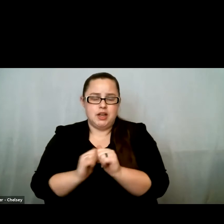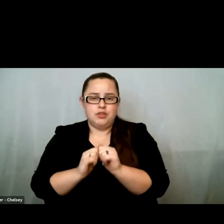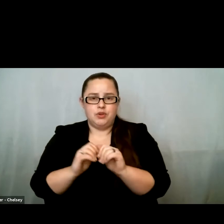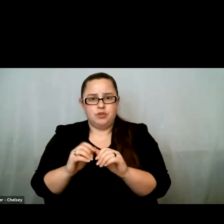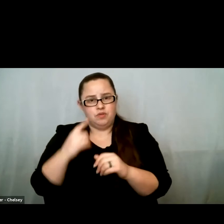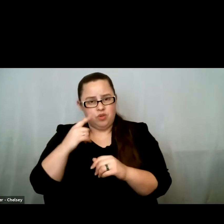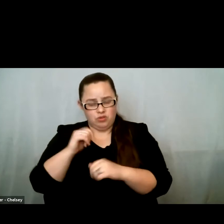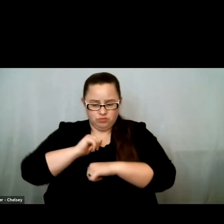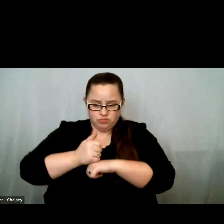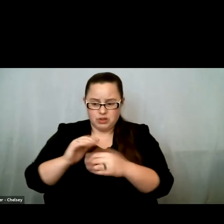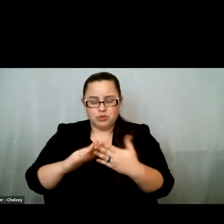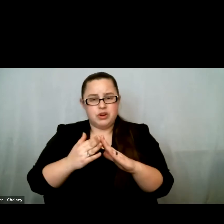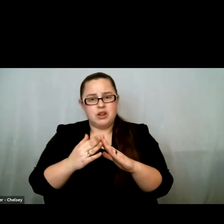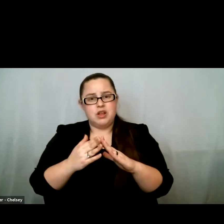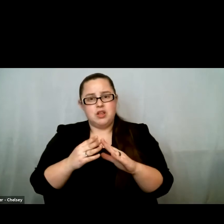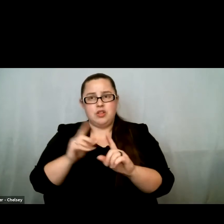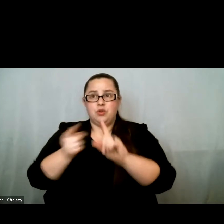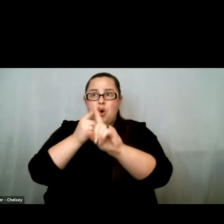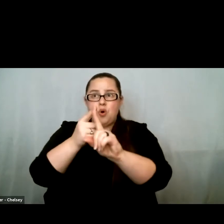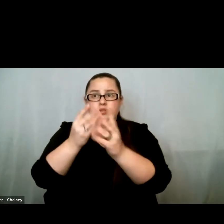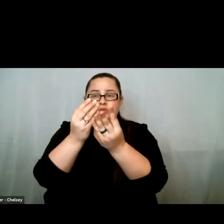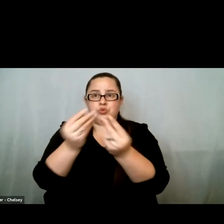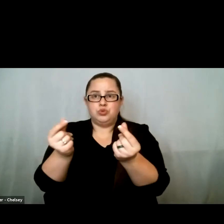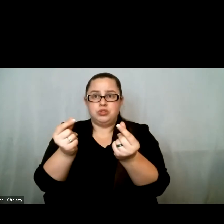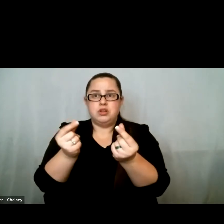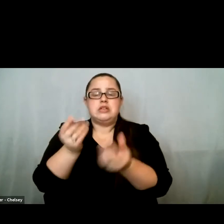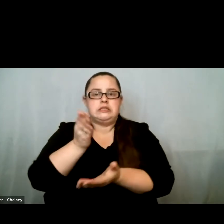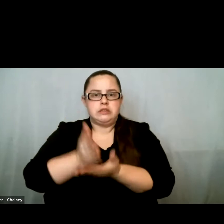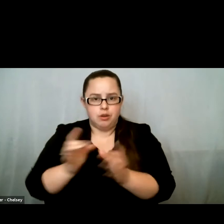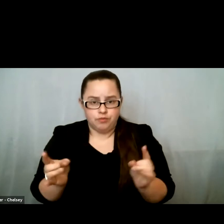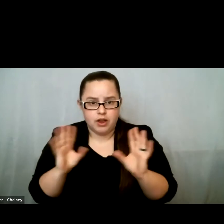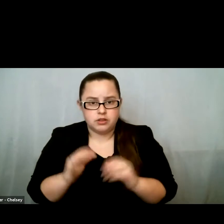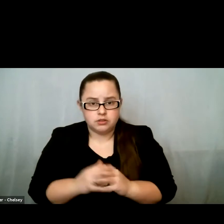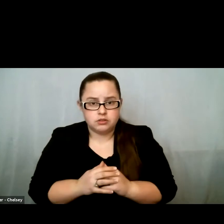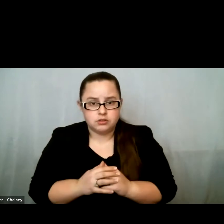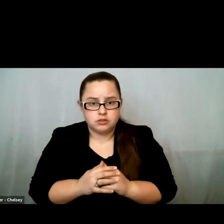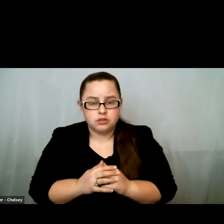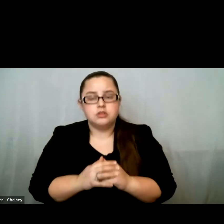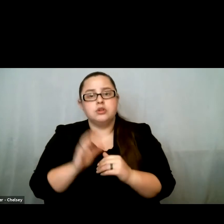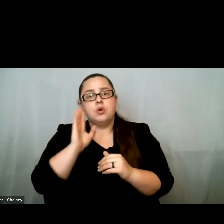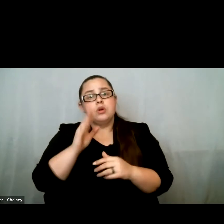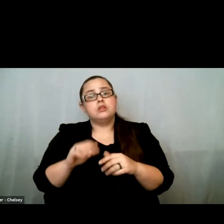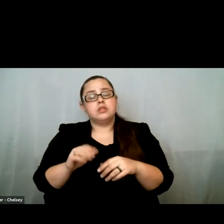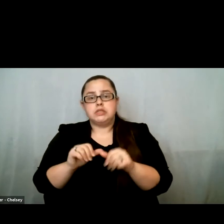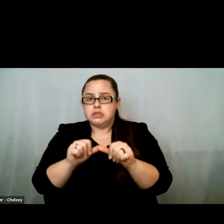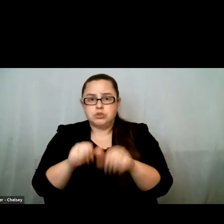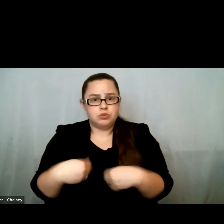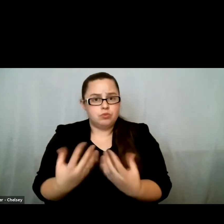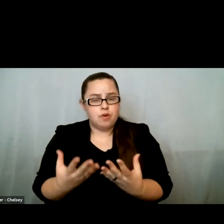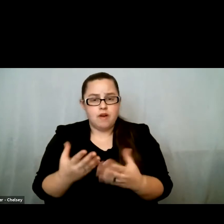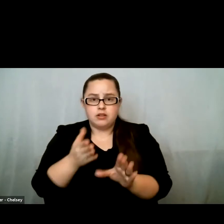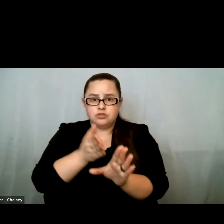solutions that stop violence. So we will continue to offer psych services to anyone who's